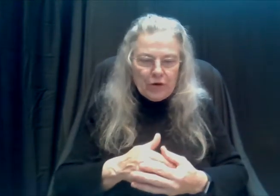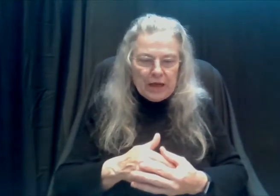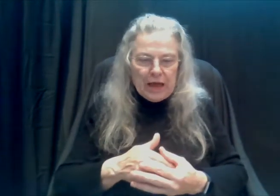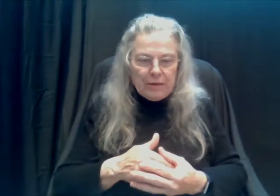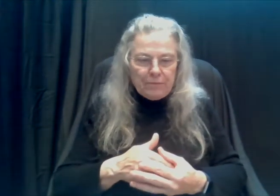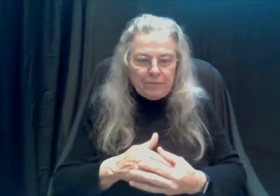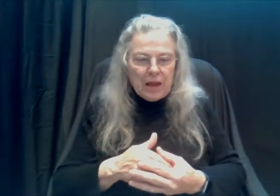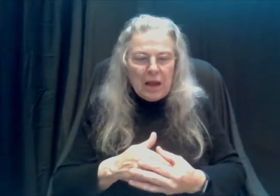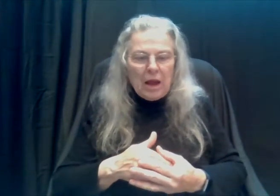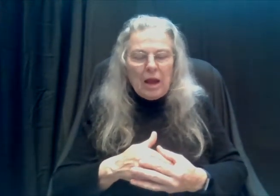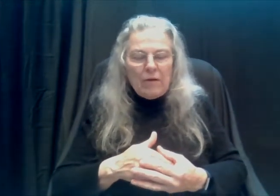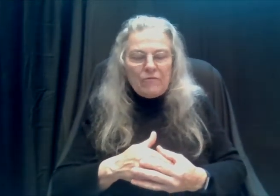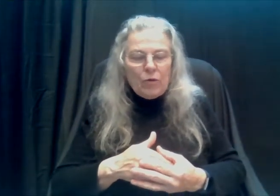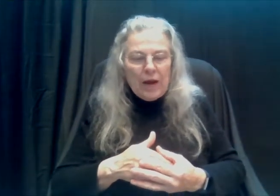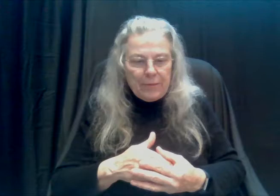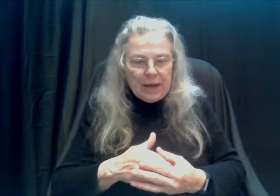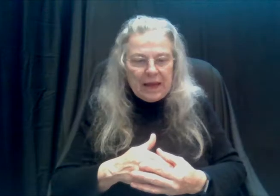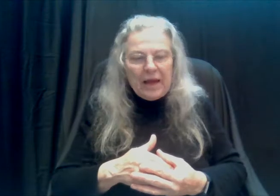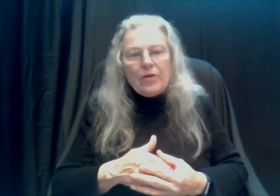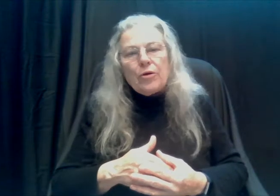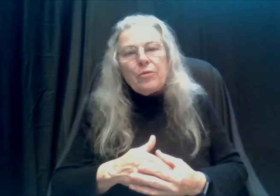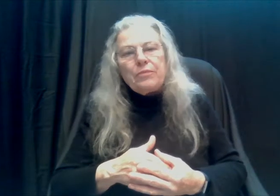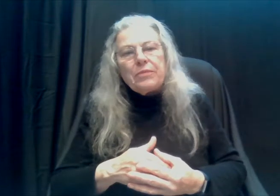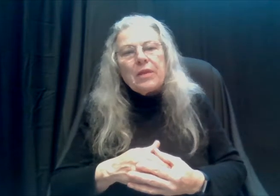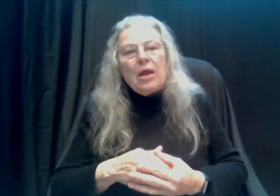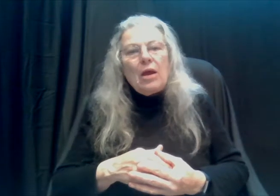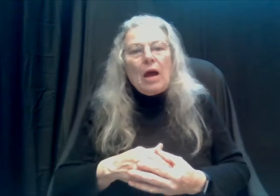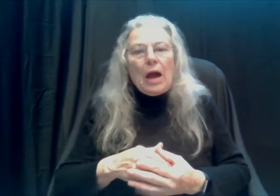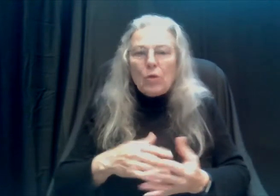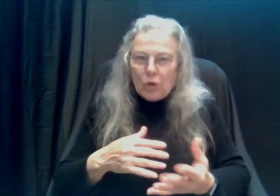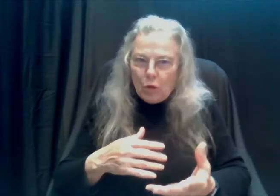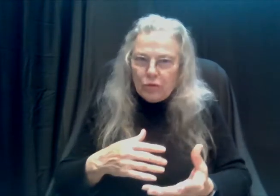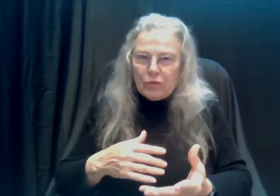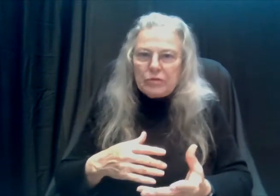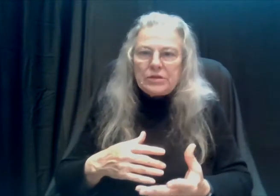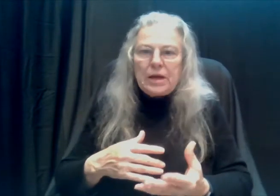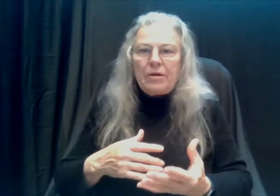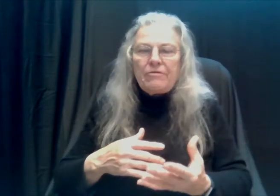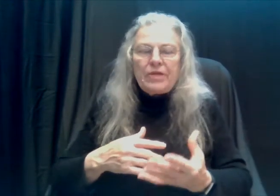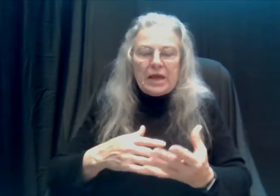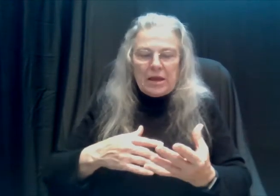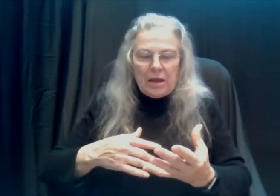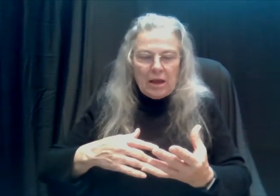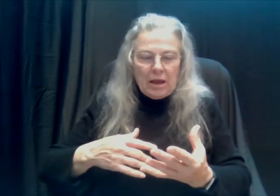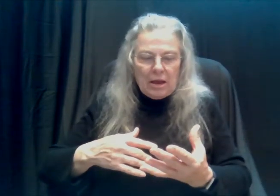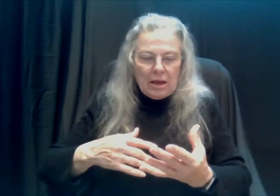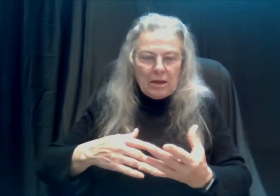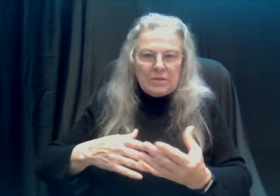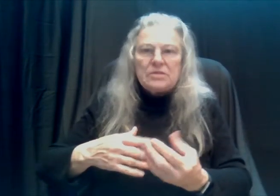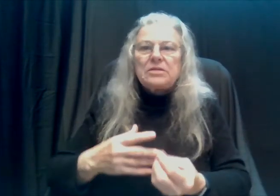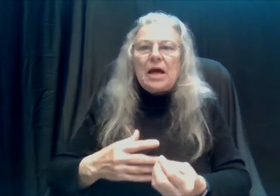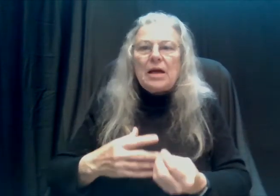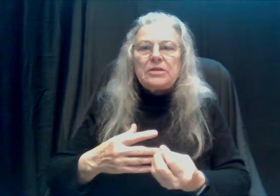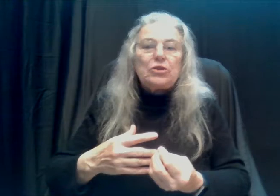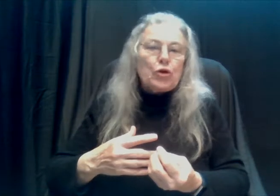again. For a beginner, I will go through some of the signs that you're going